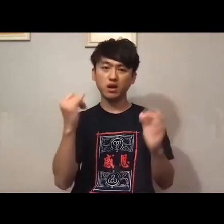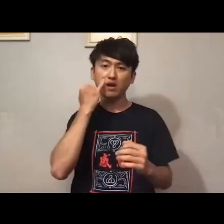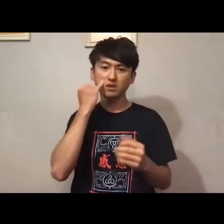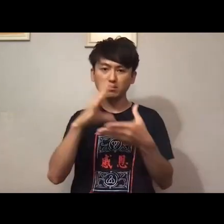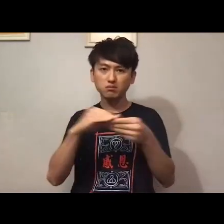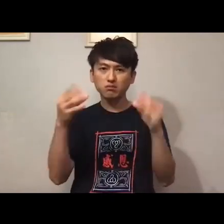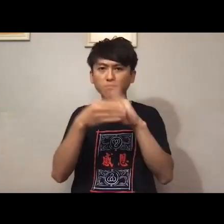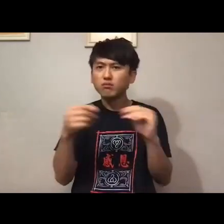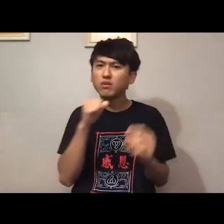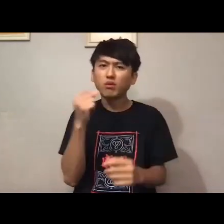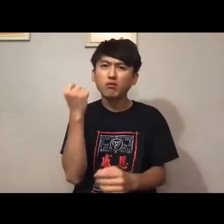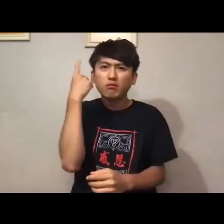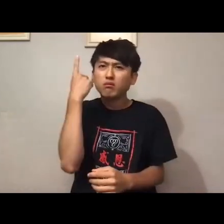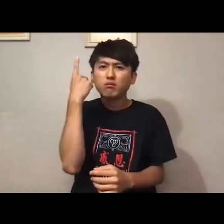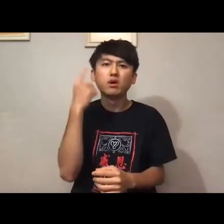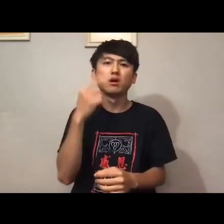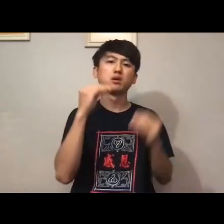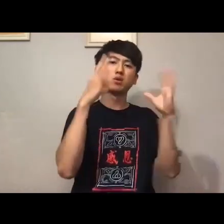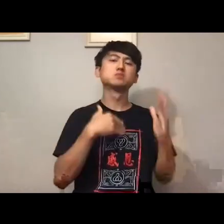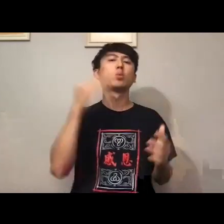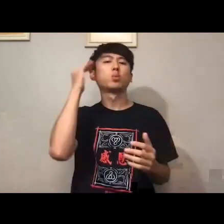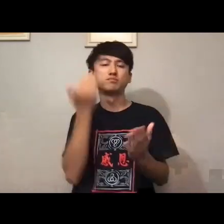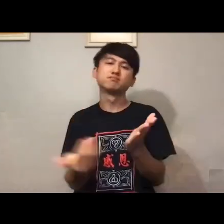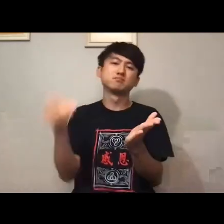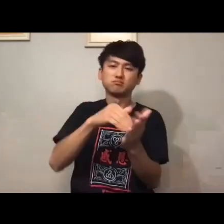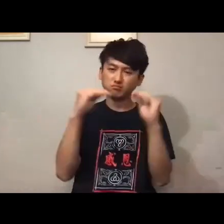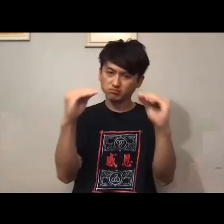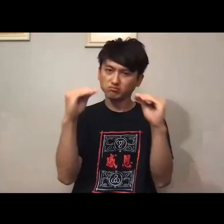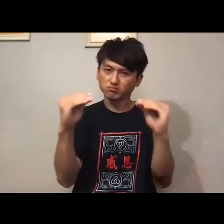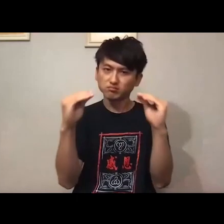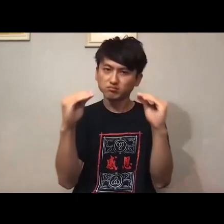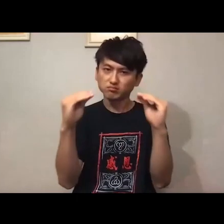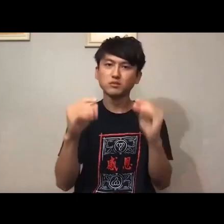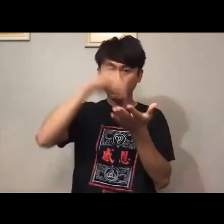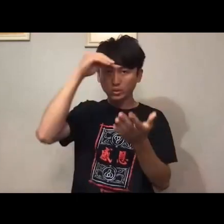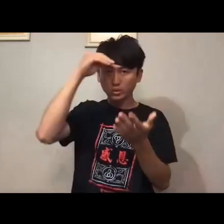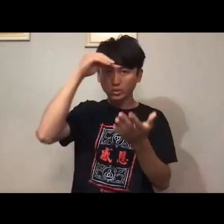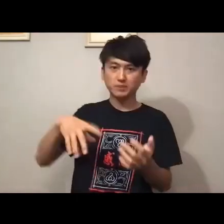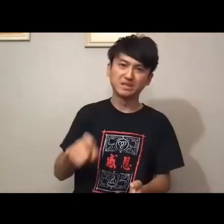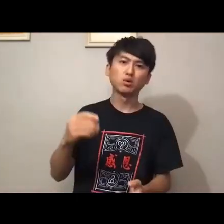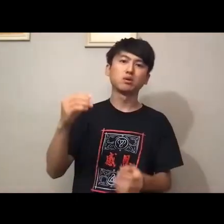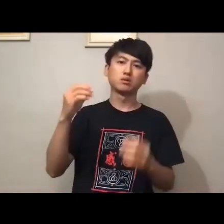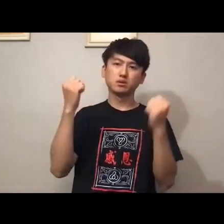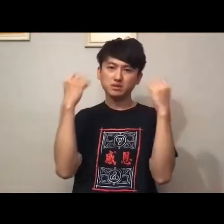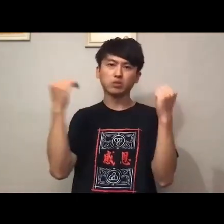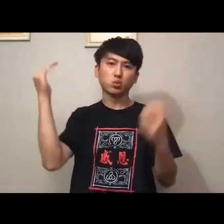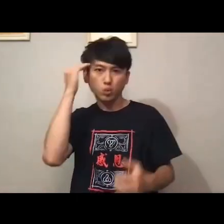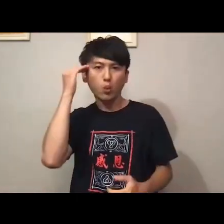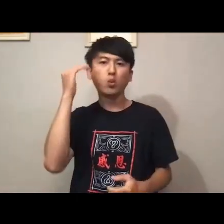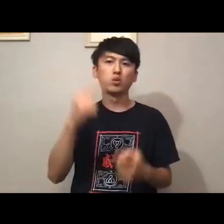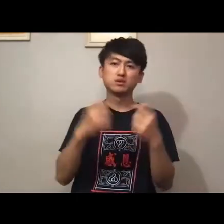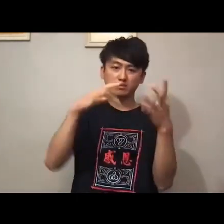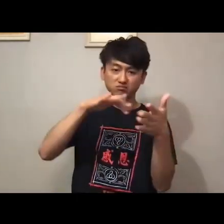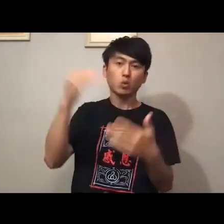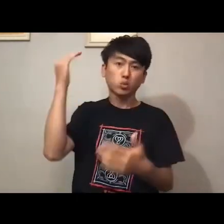And teachers would check the students' sign language, and if something wasn't understood, the teacher would say, okay, let me say this